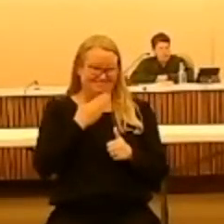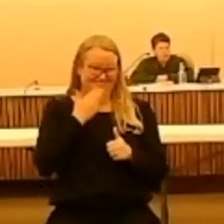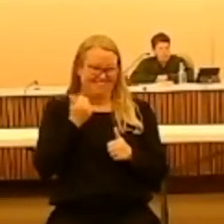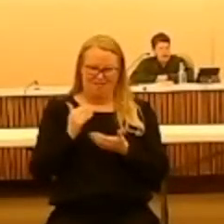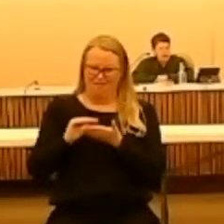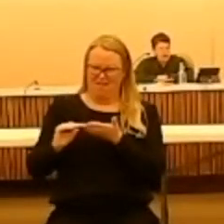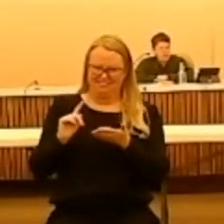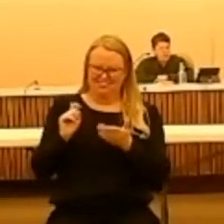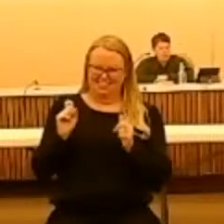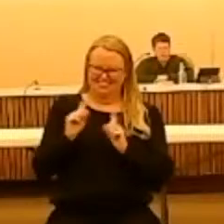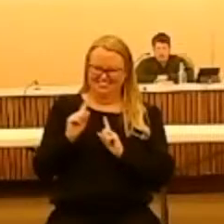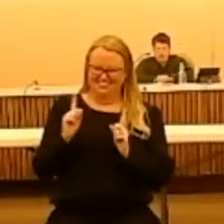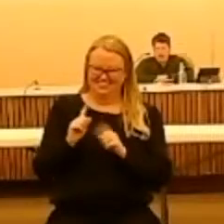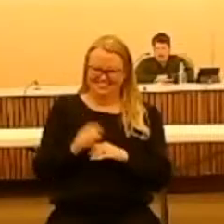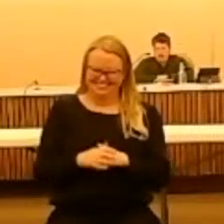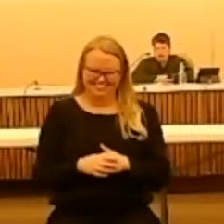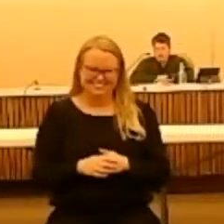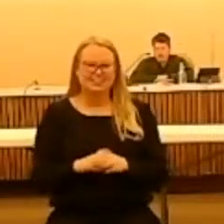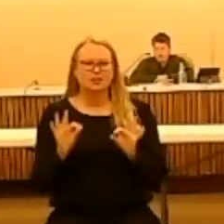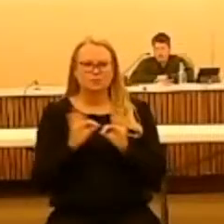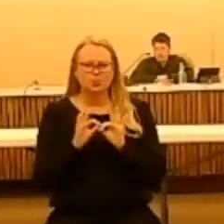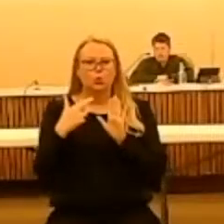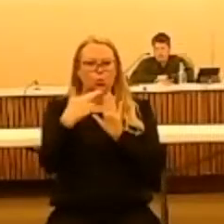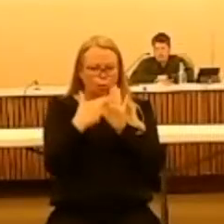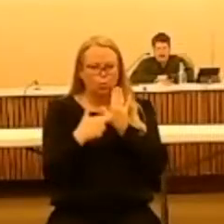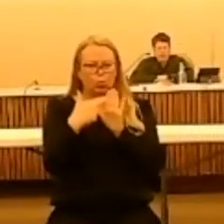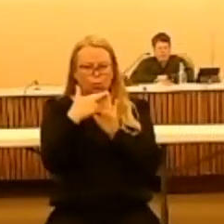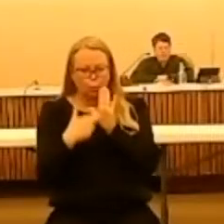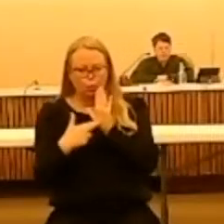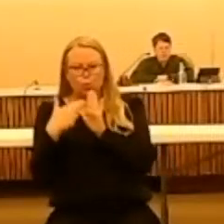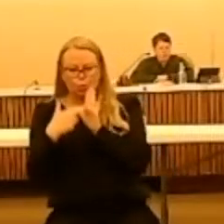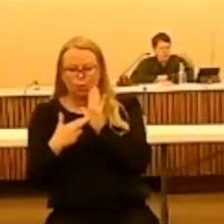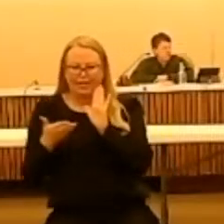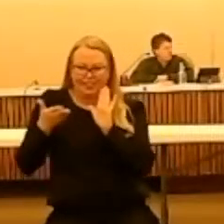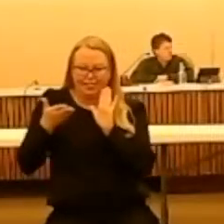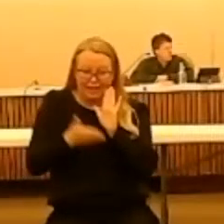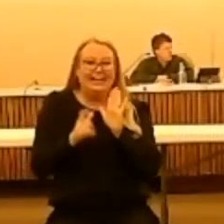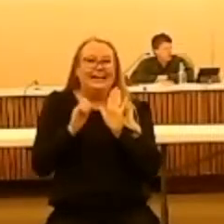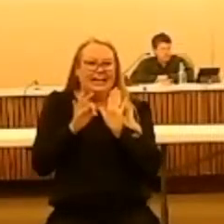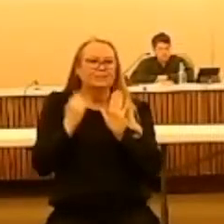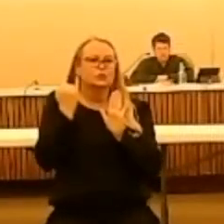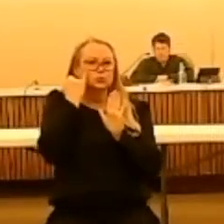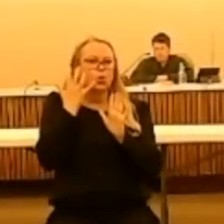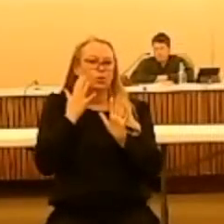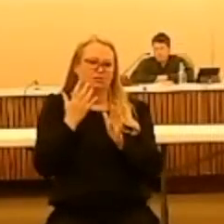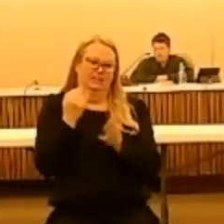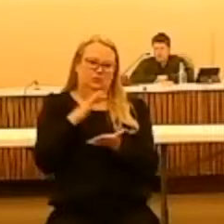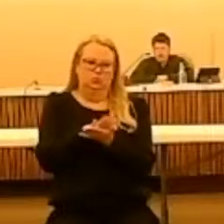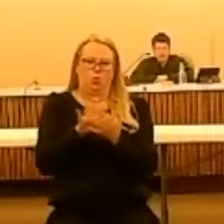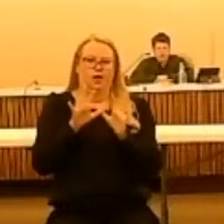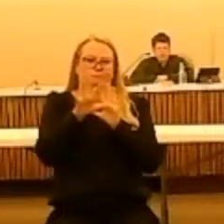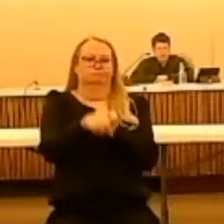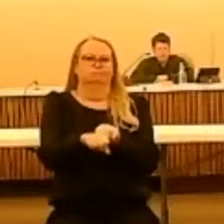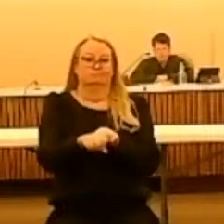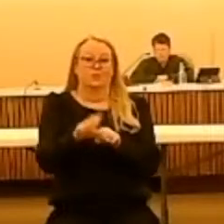We just wanted the exclusion on the easement to allow for school. Which we agreed to. Which